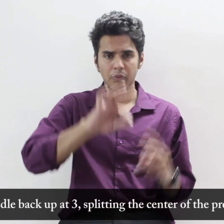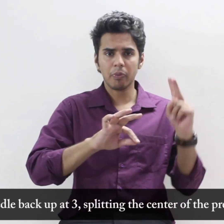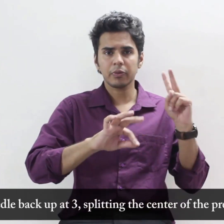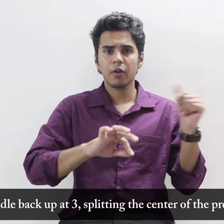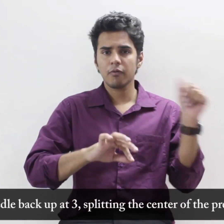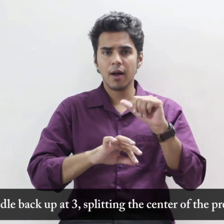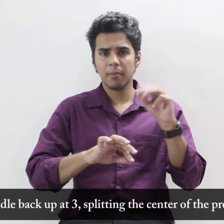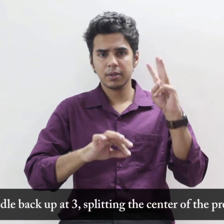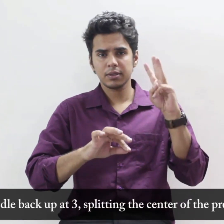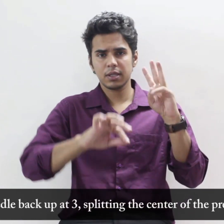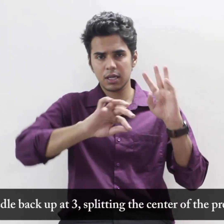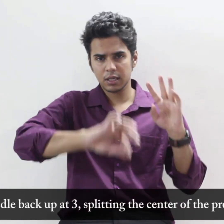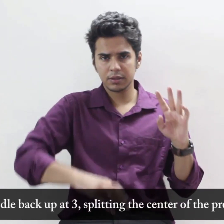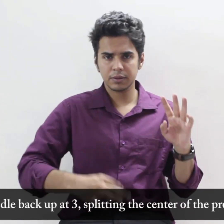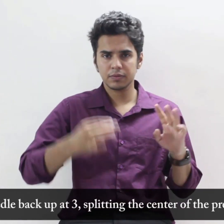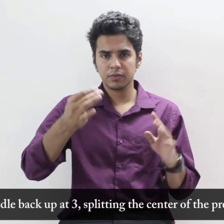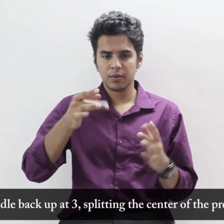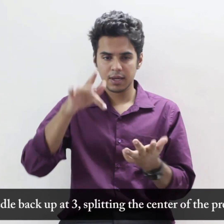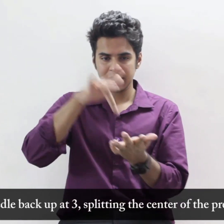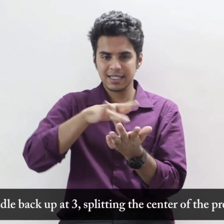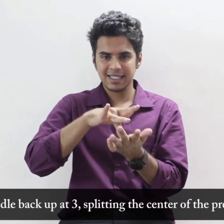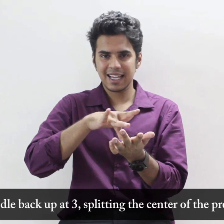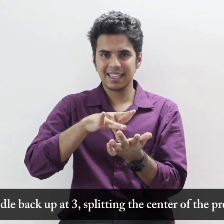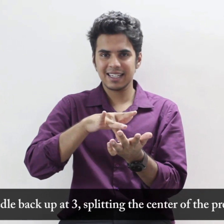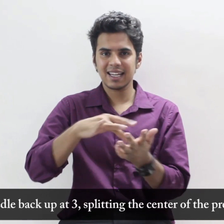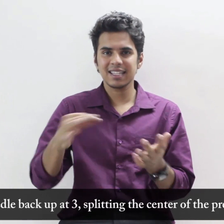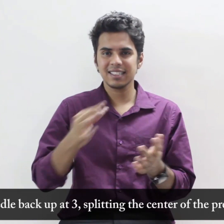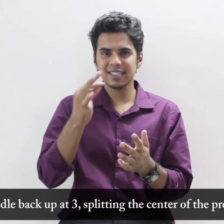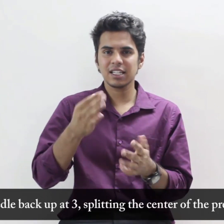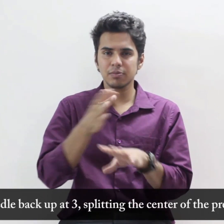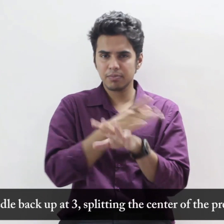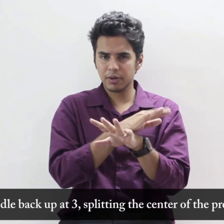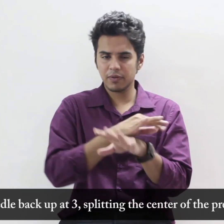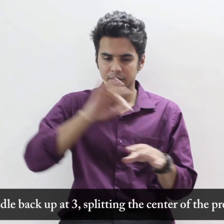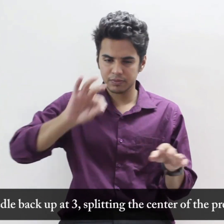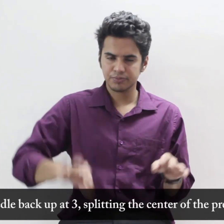Bring needle back at 3, splitting the center of the previous stitch.